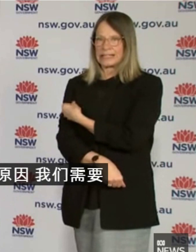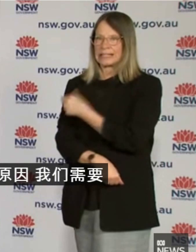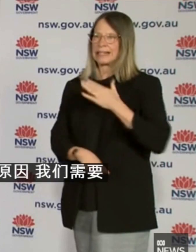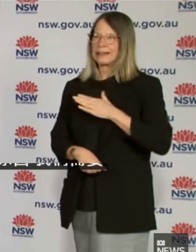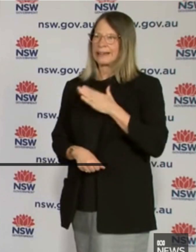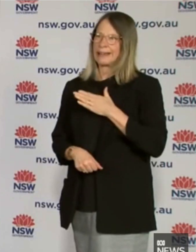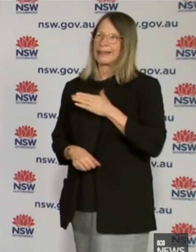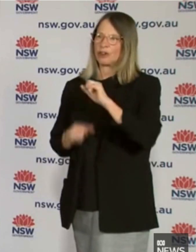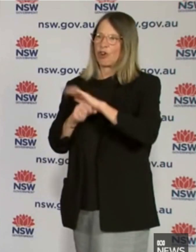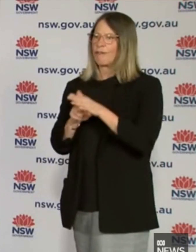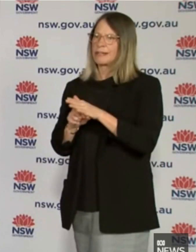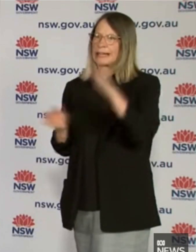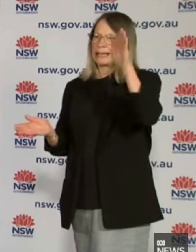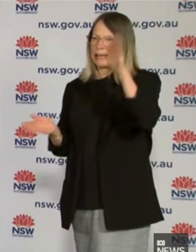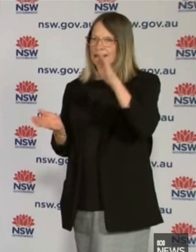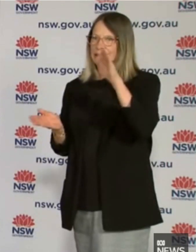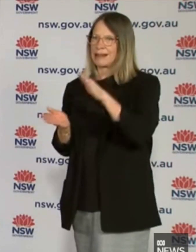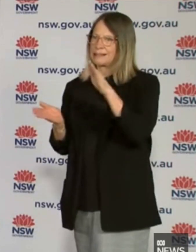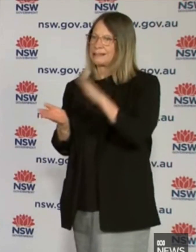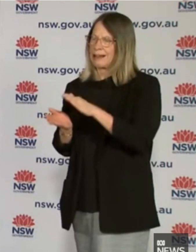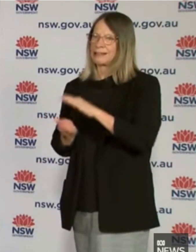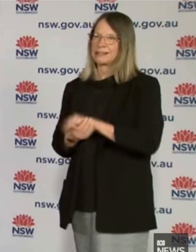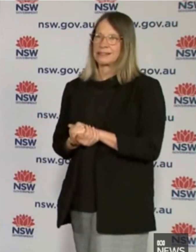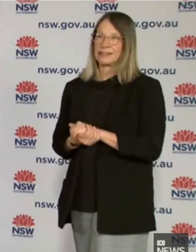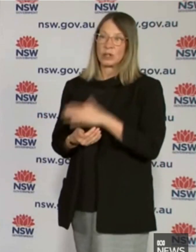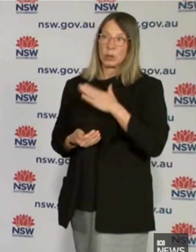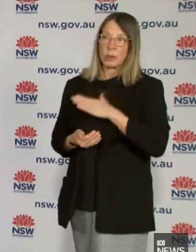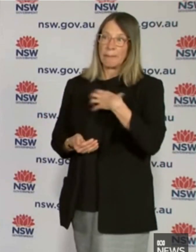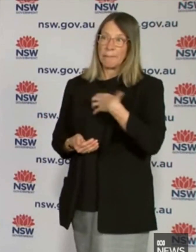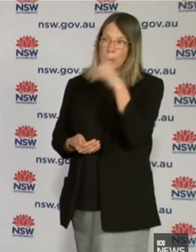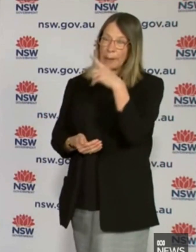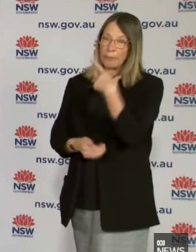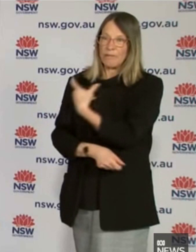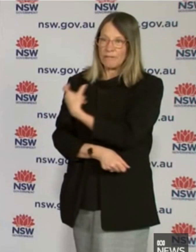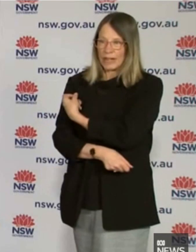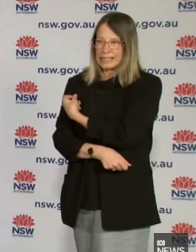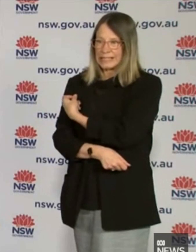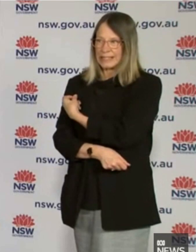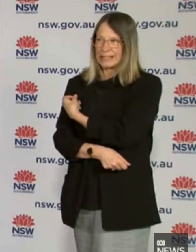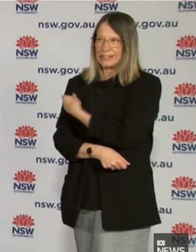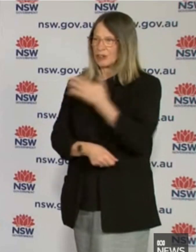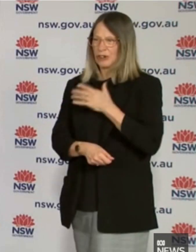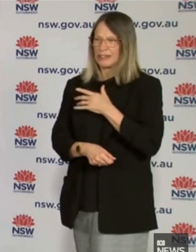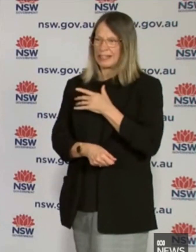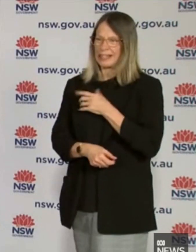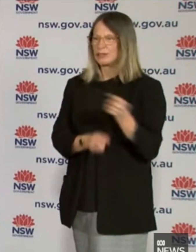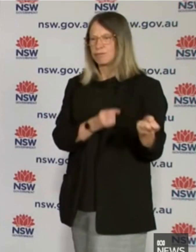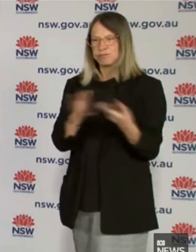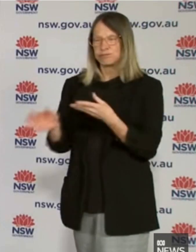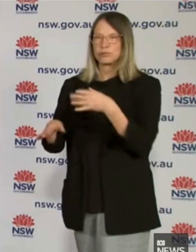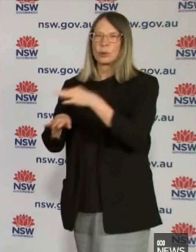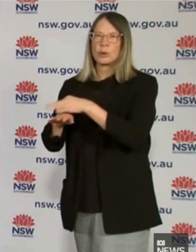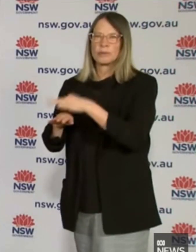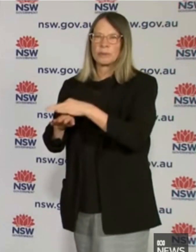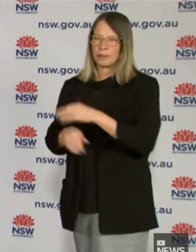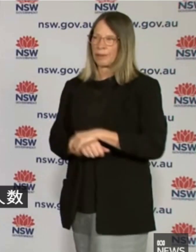need a high coverage of vaccination to reduce the number of people needing hospitalisation when they